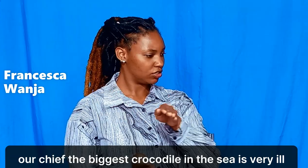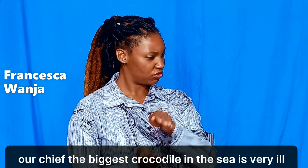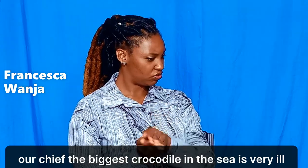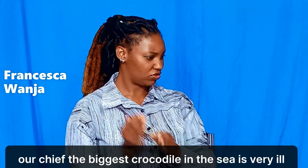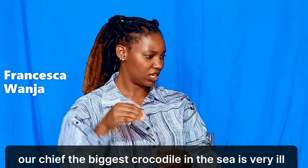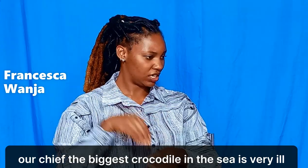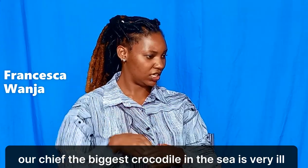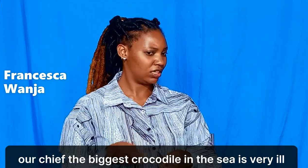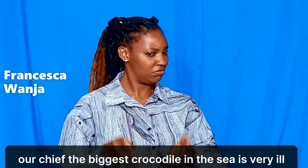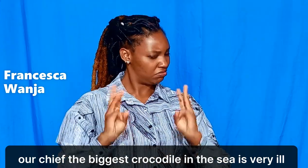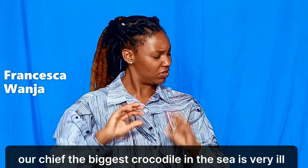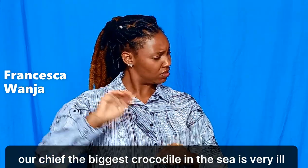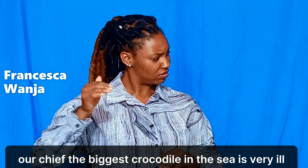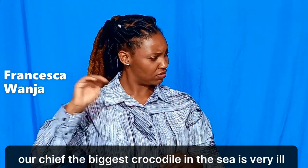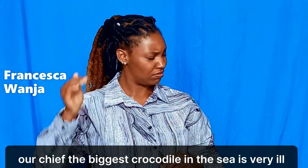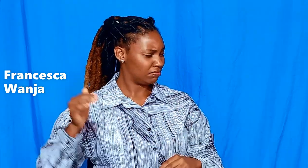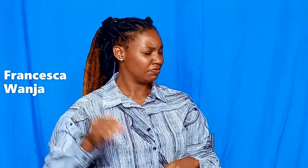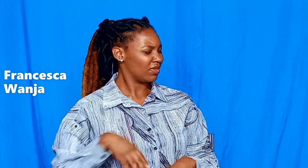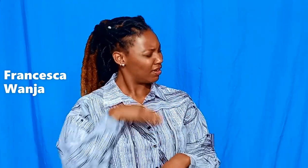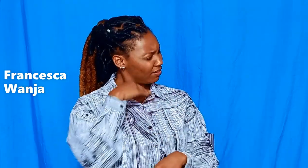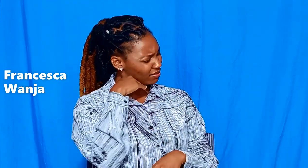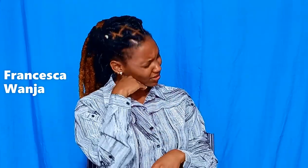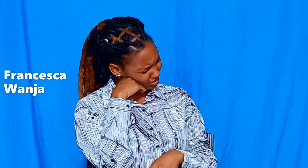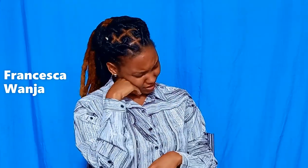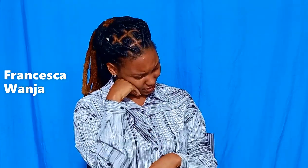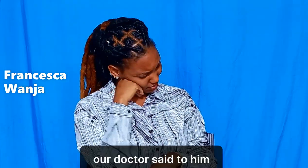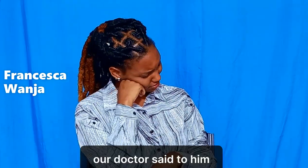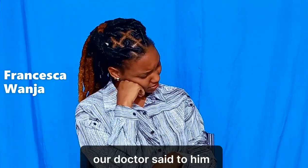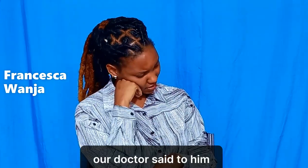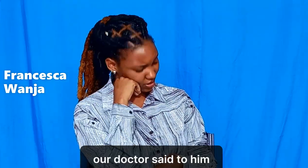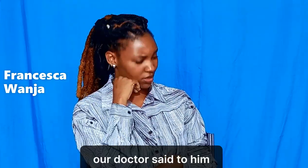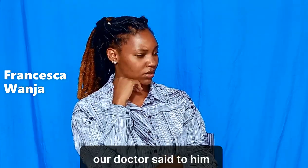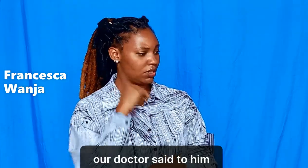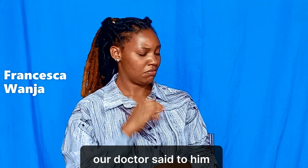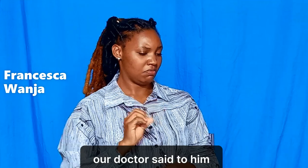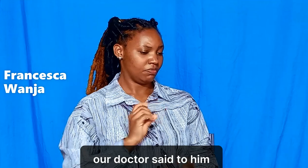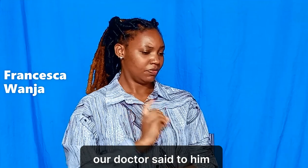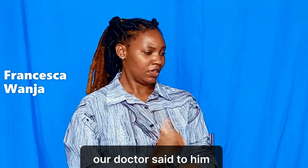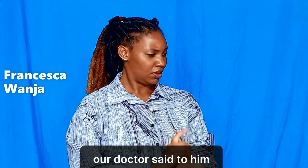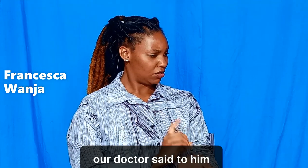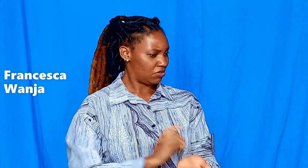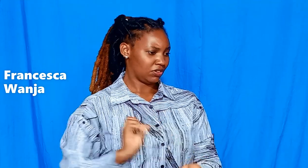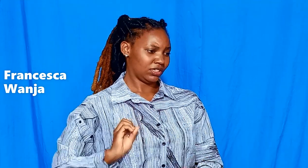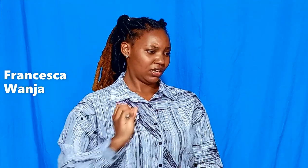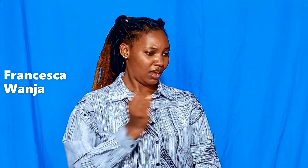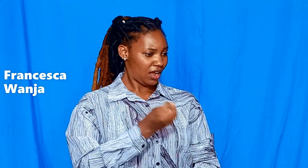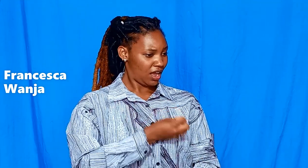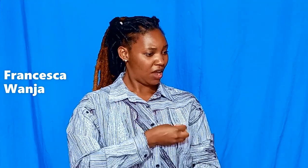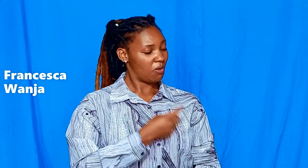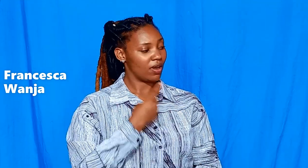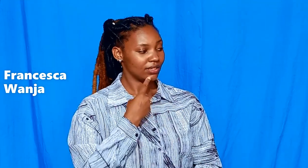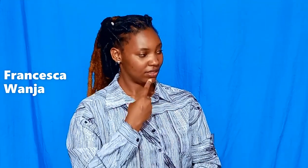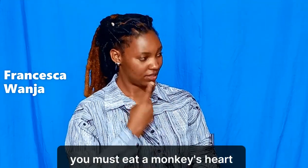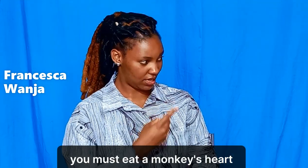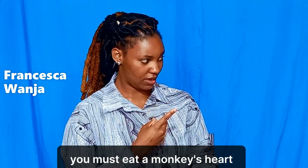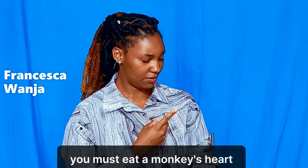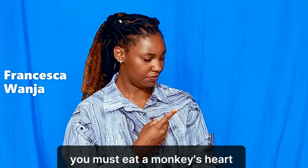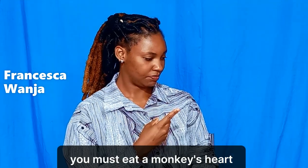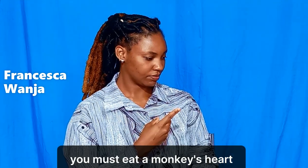is very ill. Our doctor said to him. You must eat